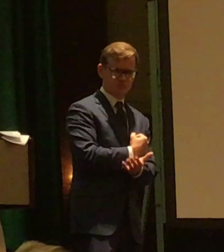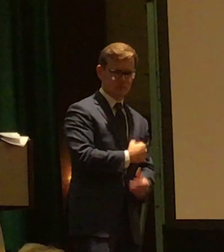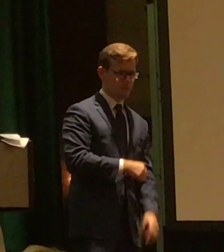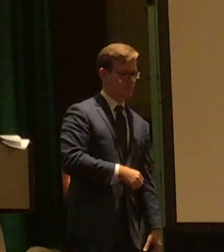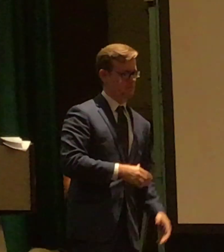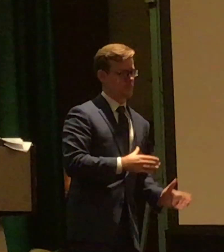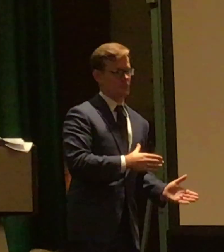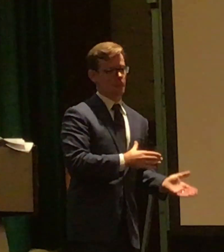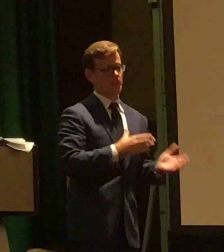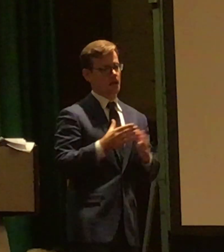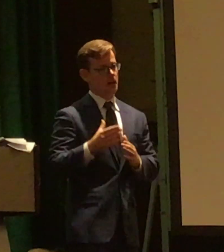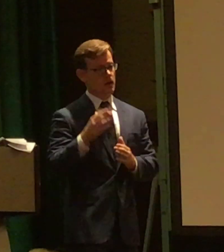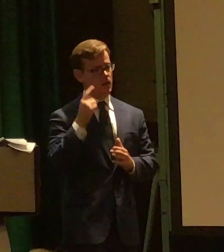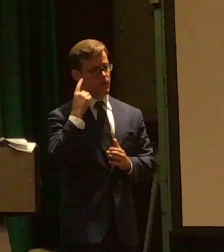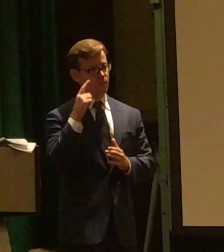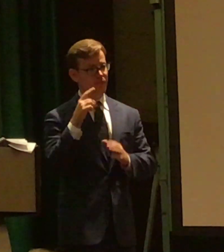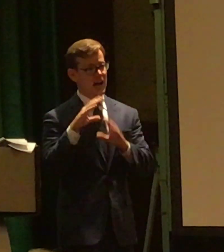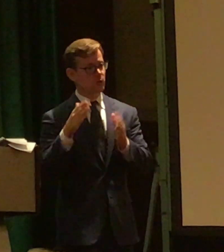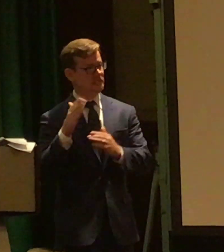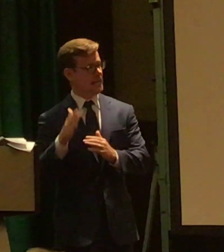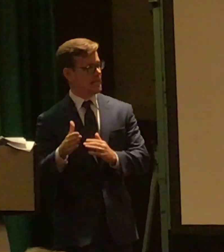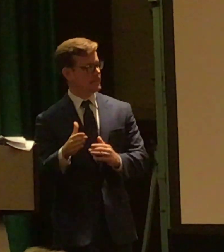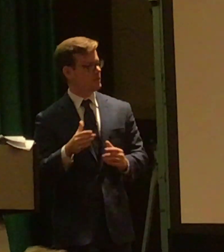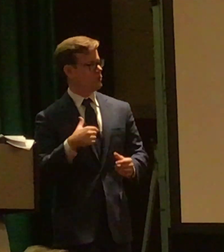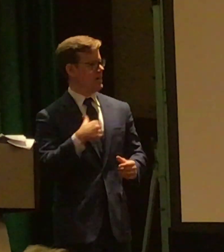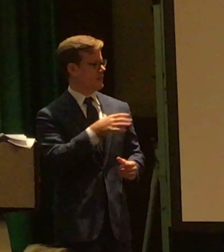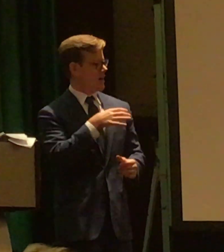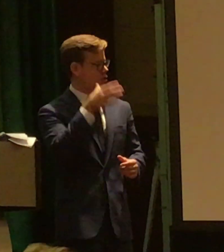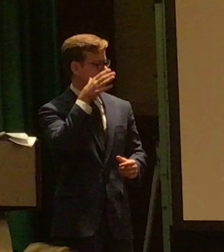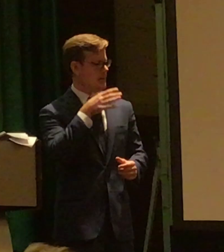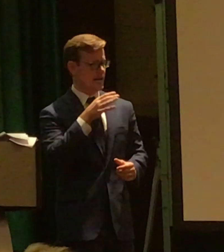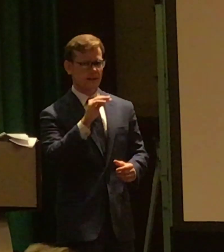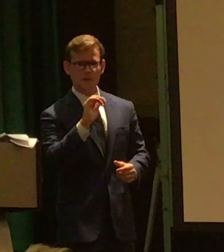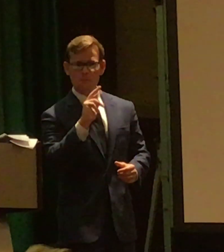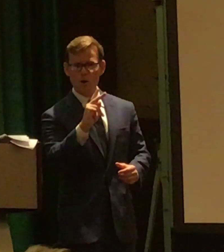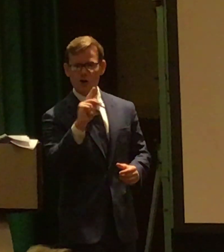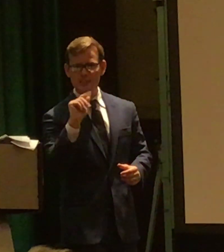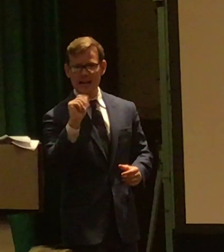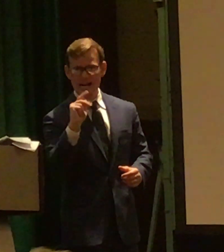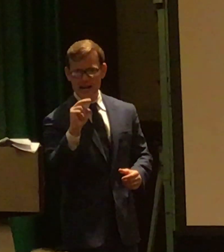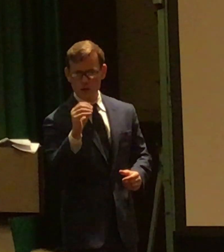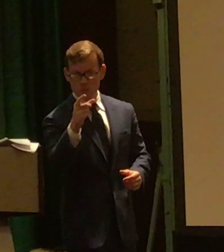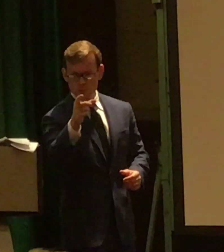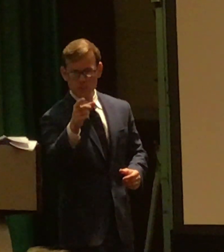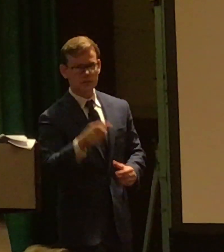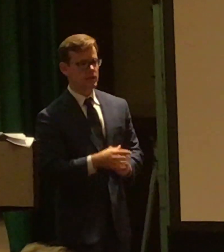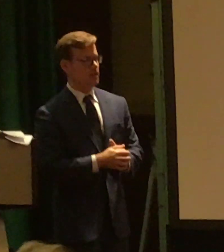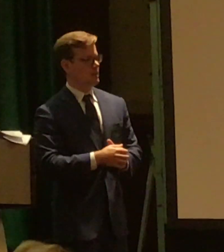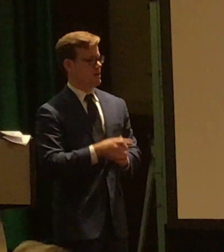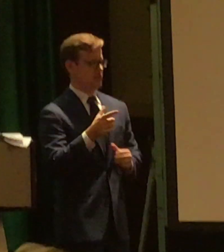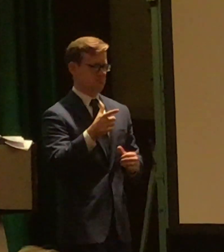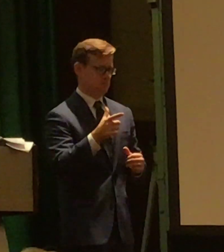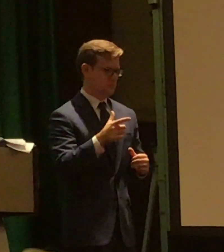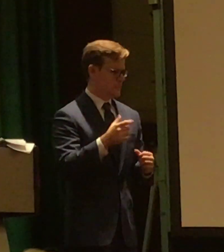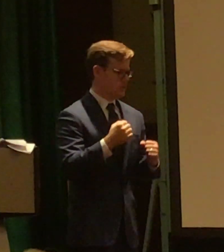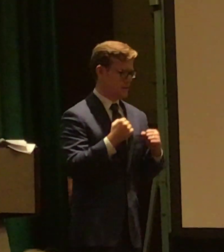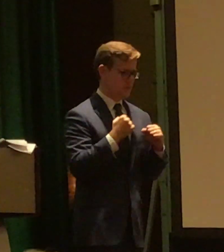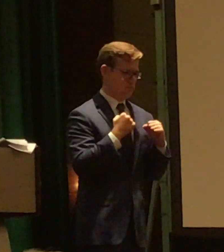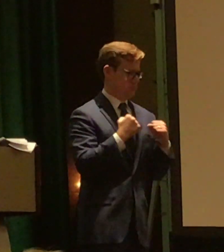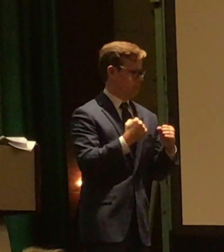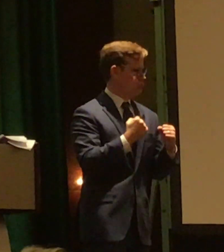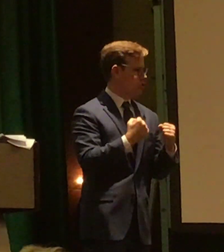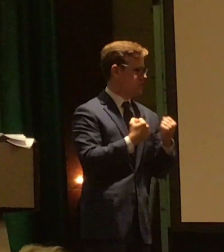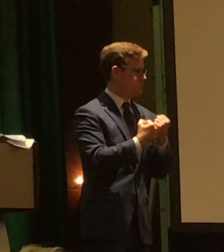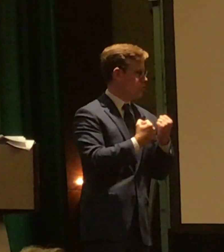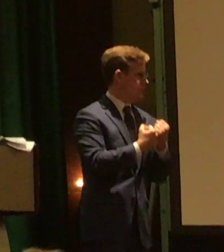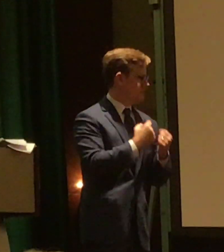longer in Congress. He's since retired. For the House side, we had a Congressman, Mark